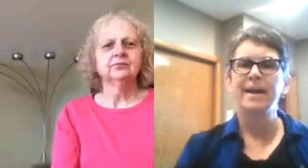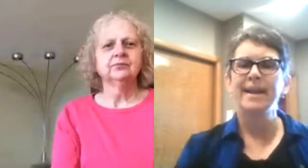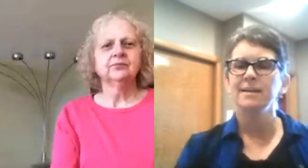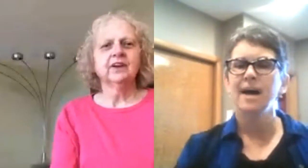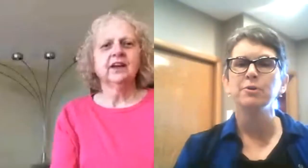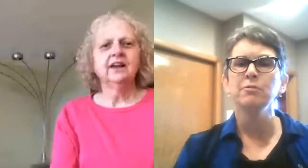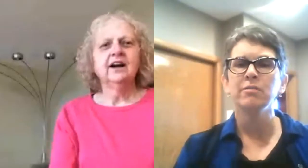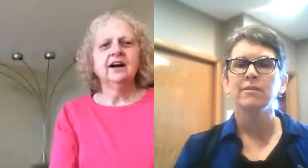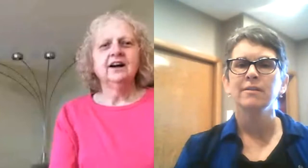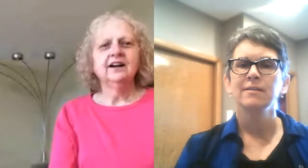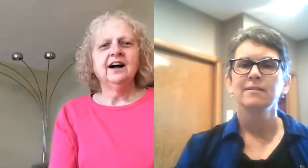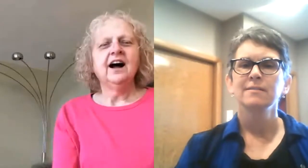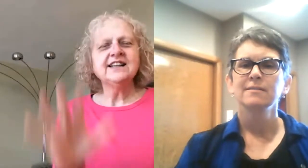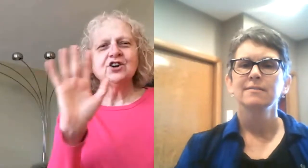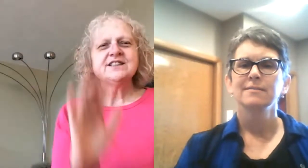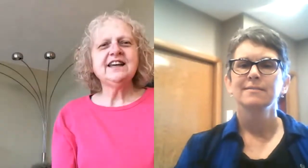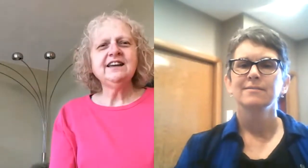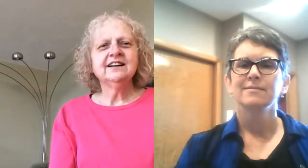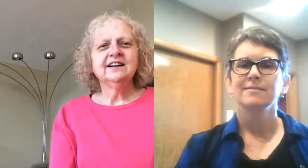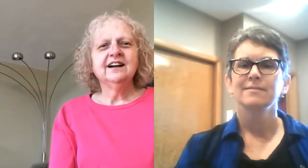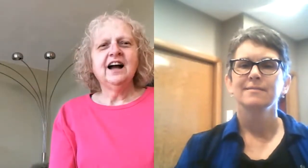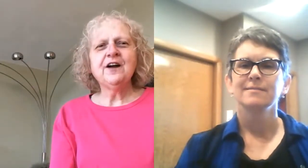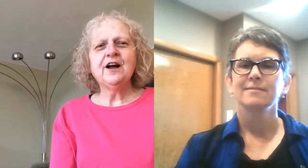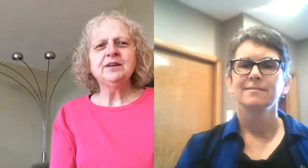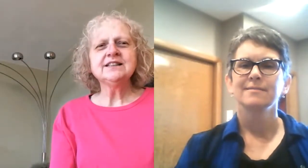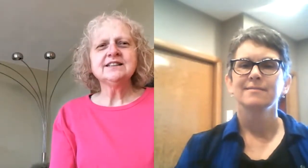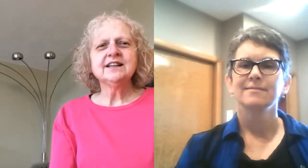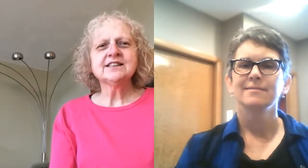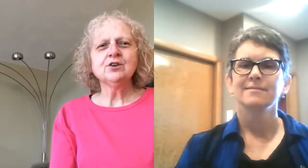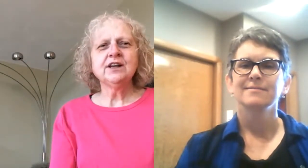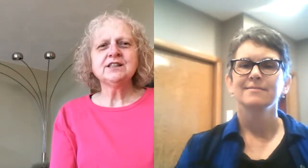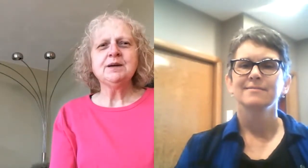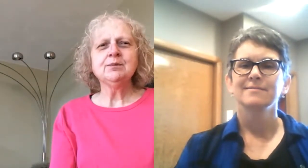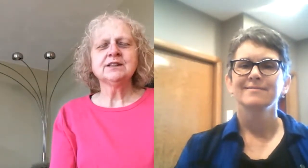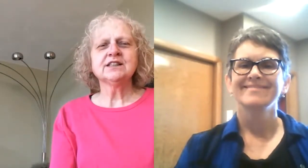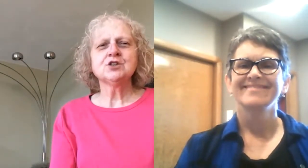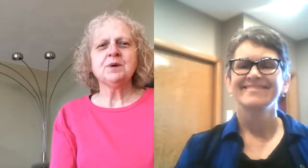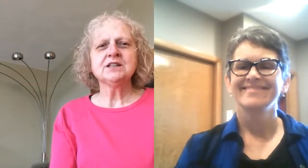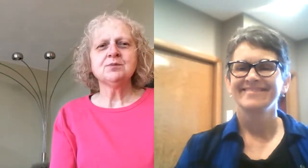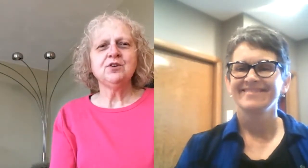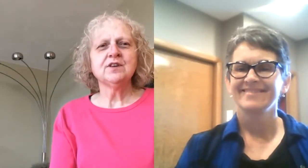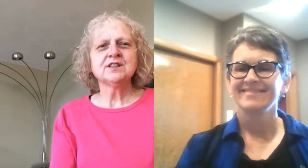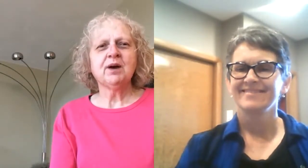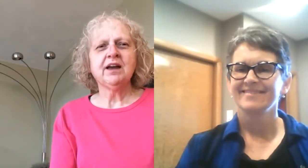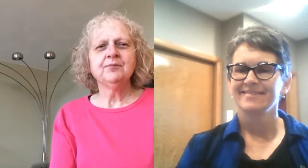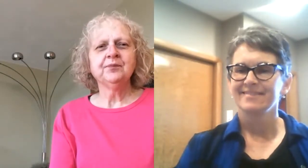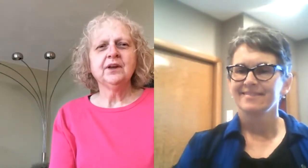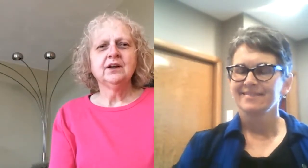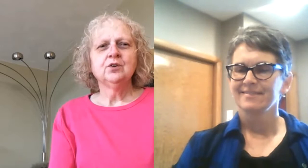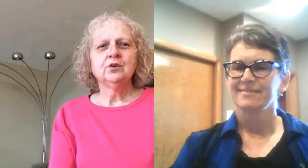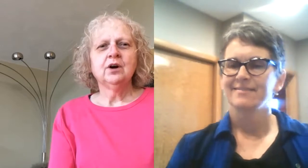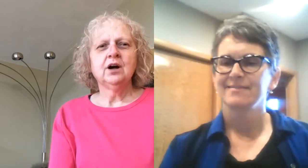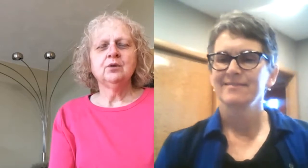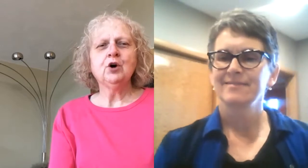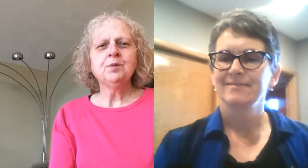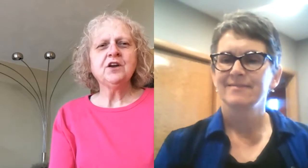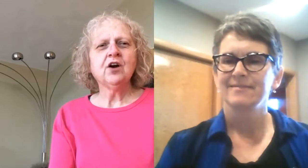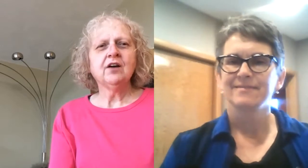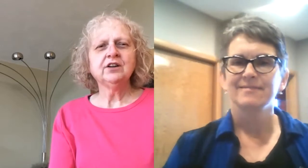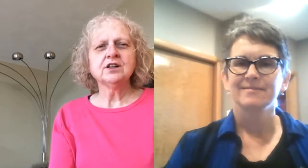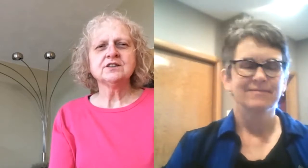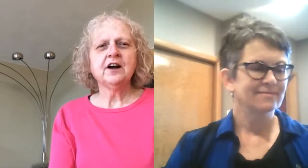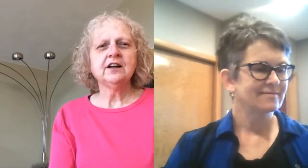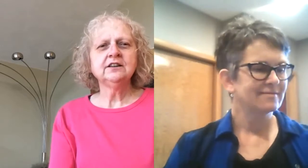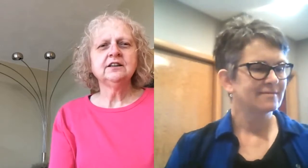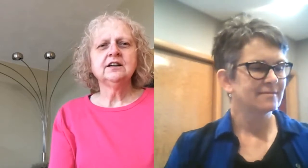Hello, everybody. Hi, Ruth. Hi, Darcie. Hi, families. It's so nice to be able to touch base with you this way. We hope